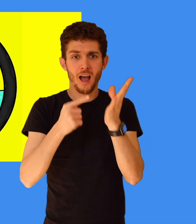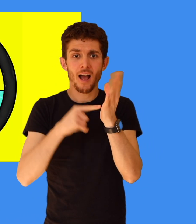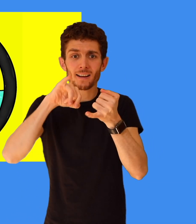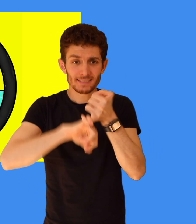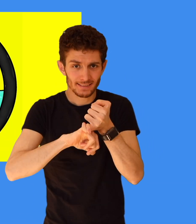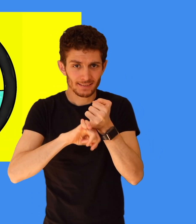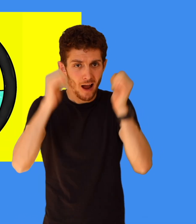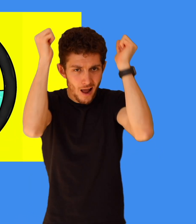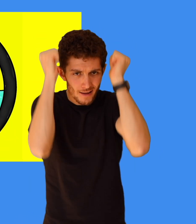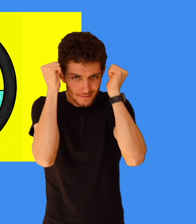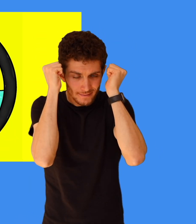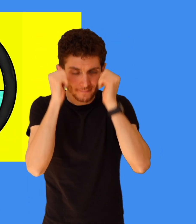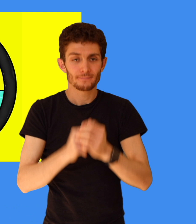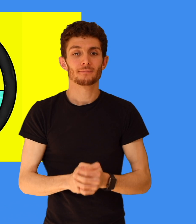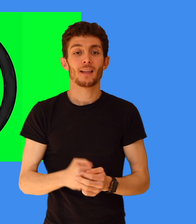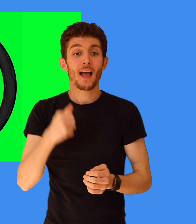LG's dog Hats,